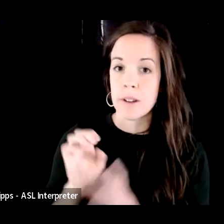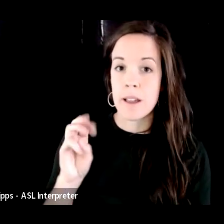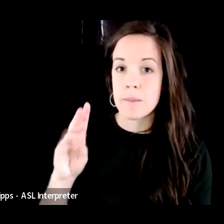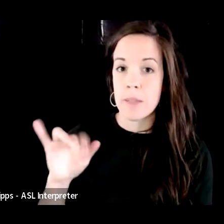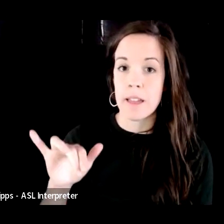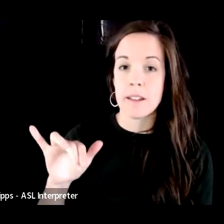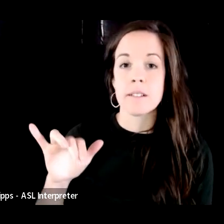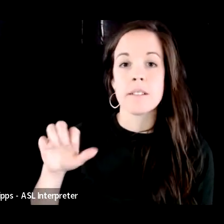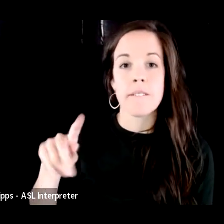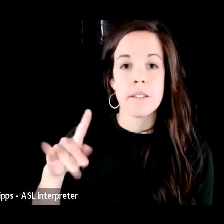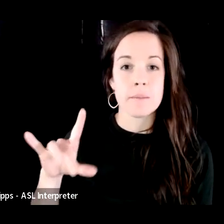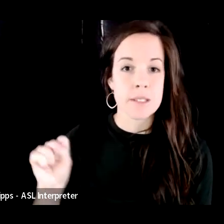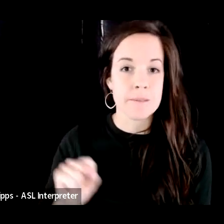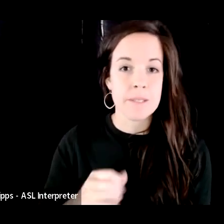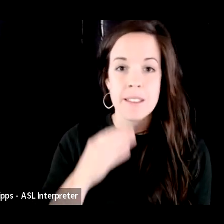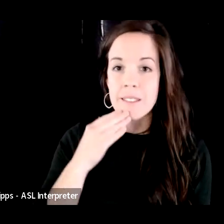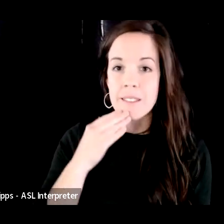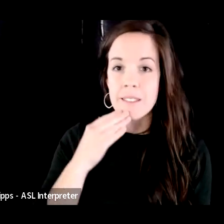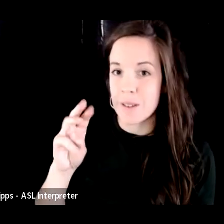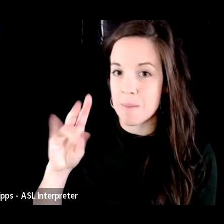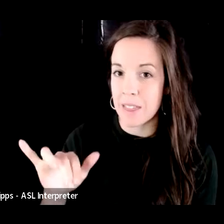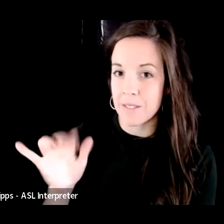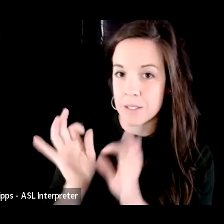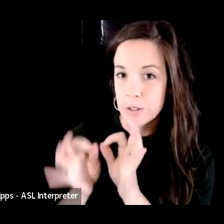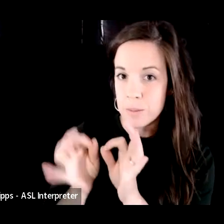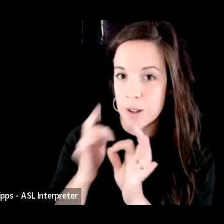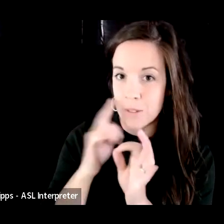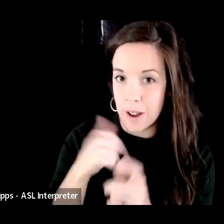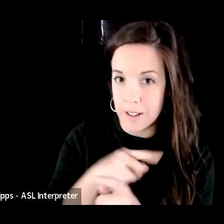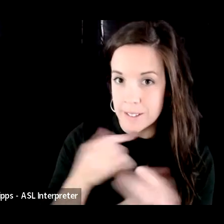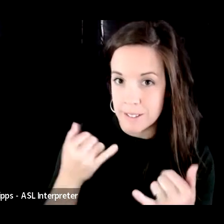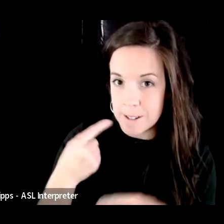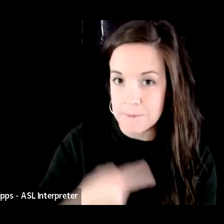Phipps. Thank you, Emily, for interpreting for us today.